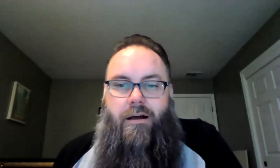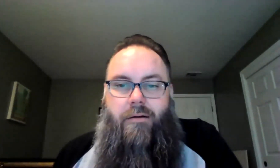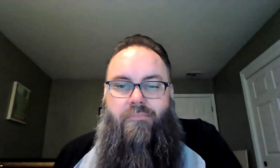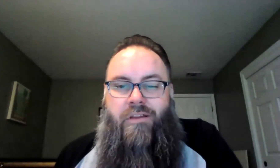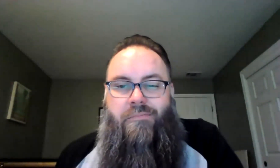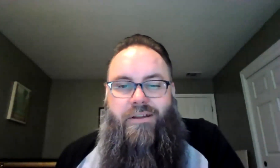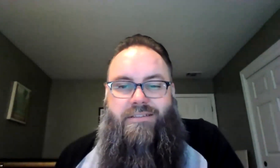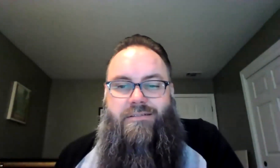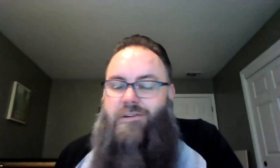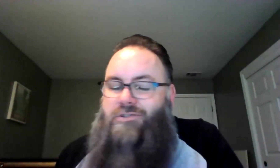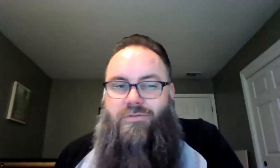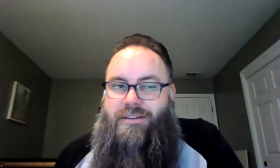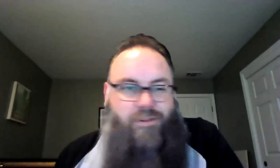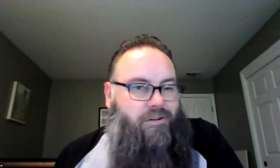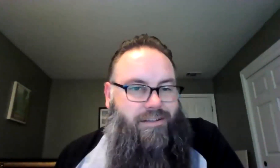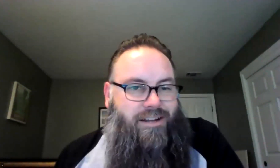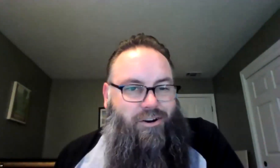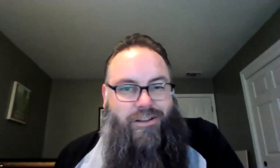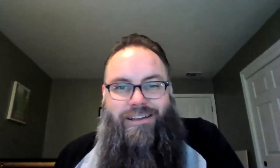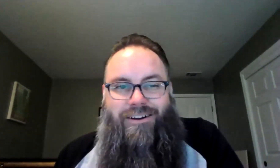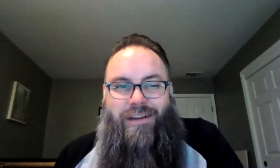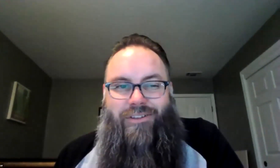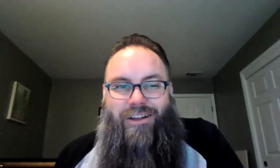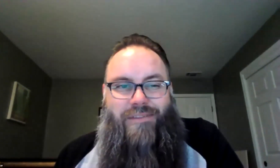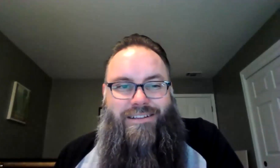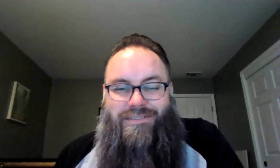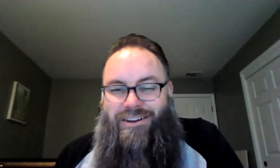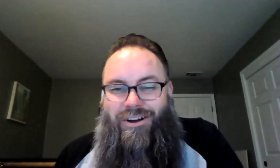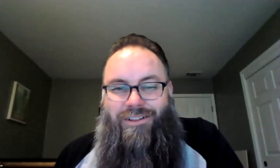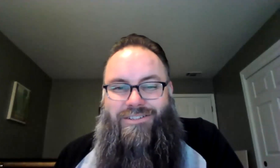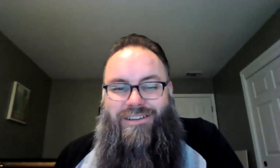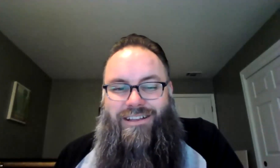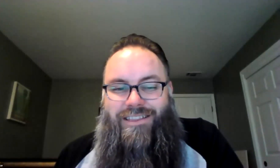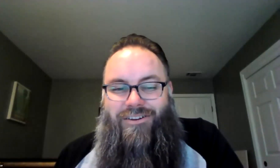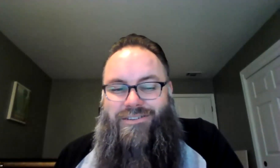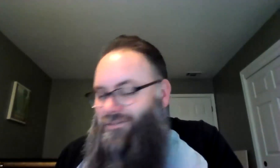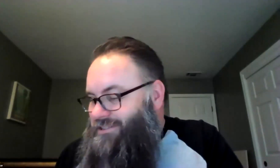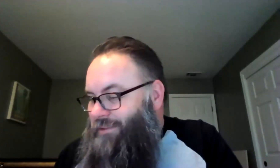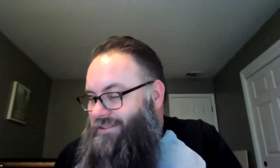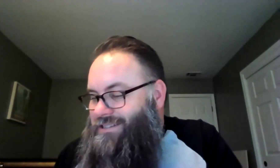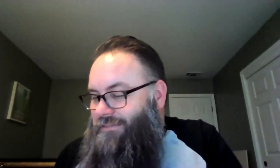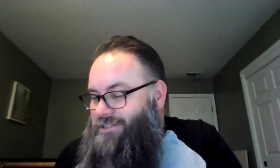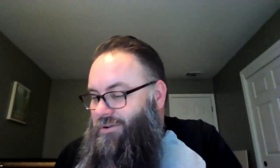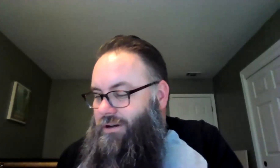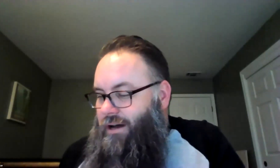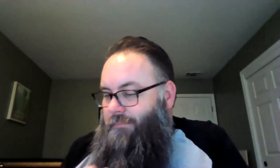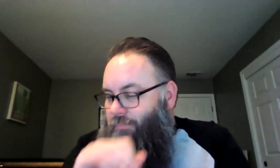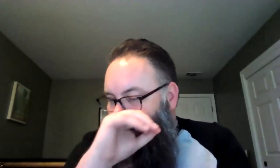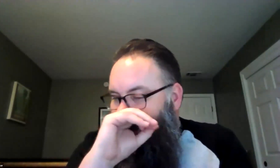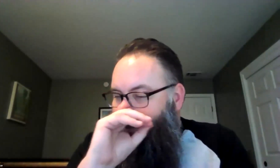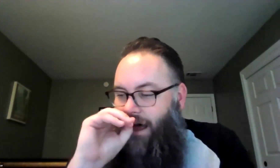grant, but it's so similar, isn't it, Carly? We have a lot of meetings with Sierra College and their consultants about this stuff.